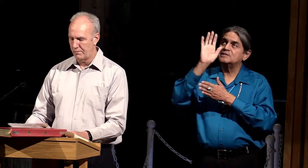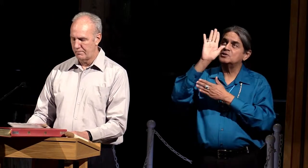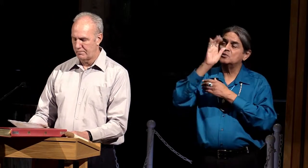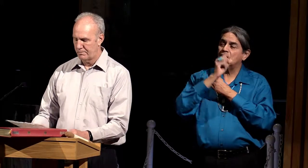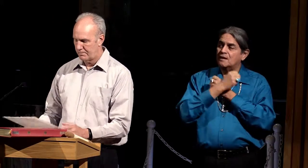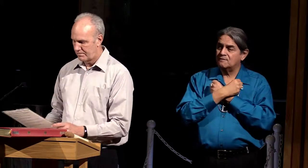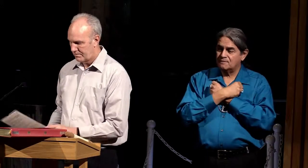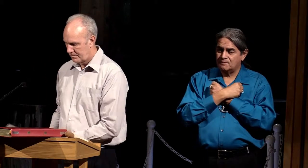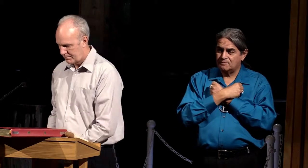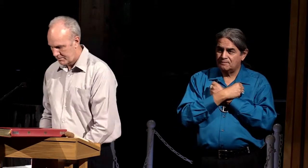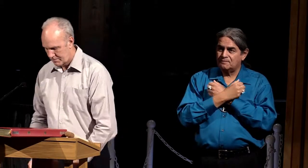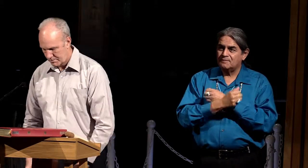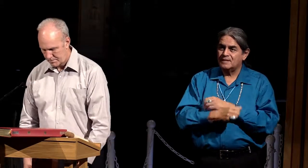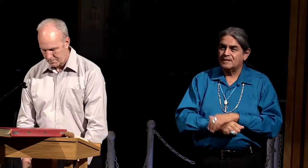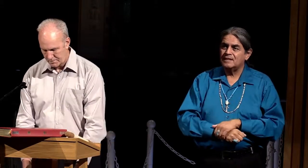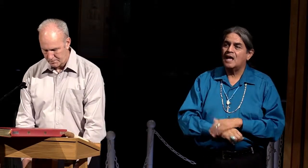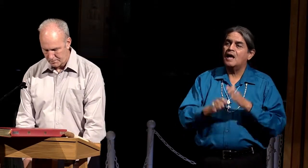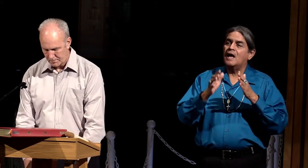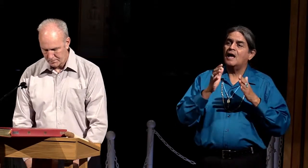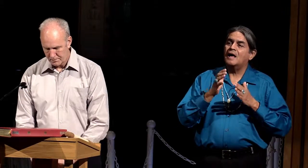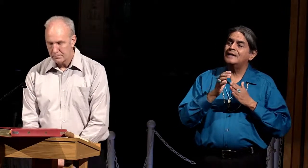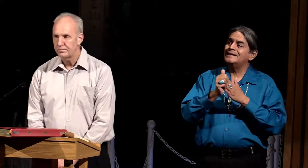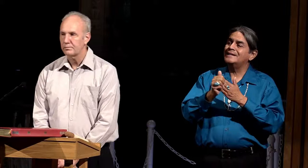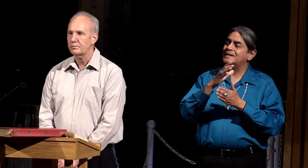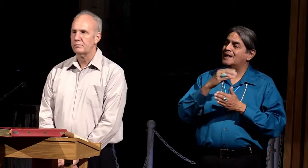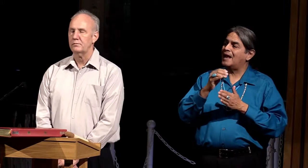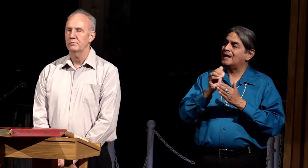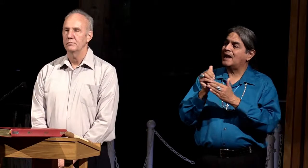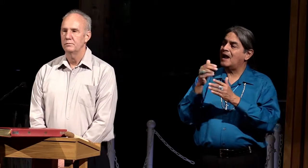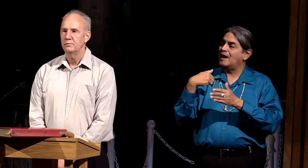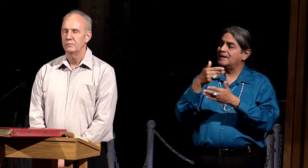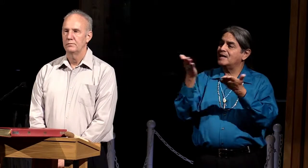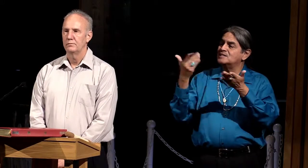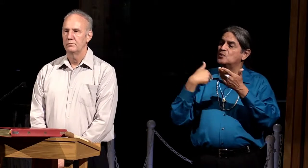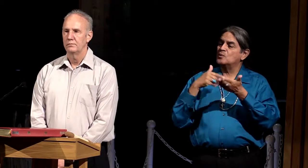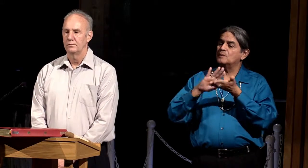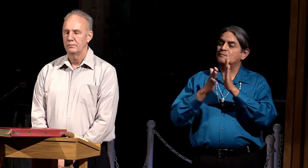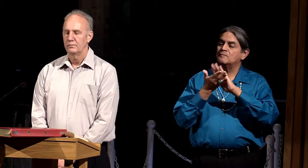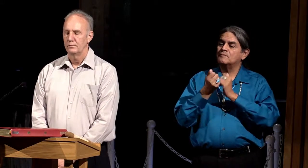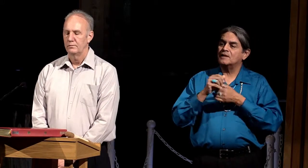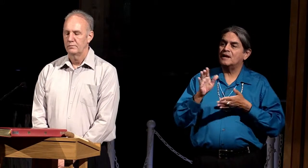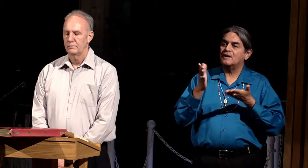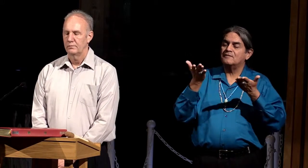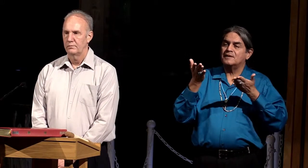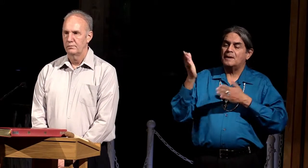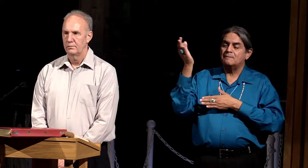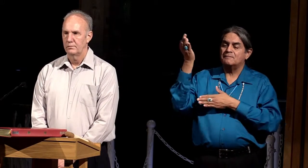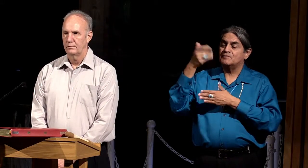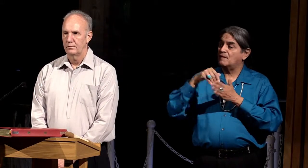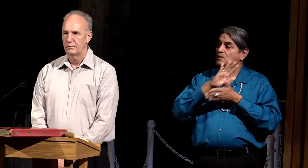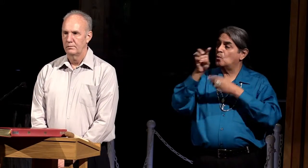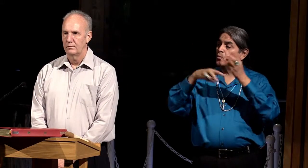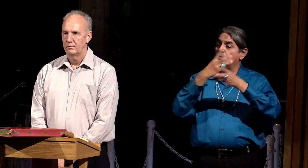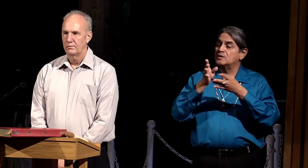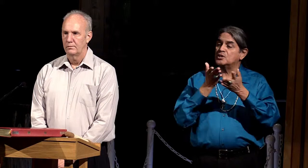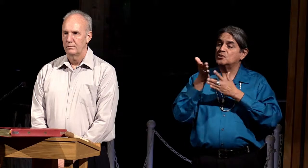your love. Lead and guide us, that we may become missionaries of your word, that